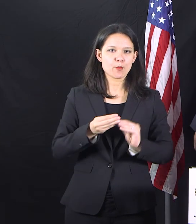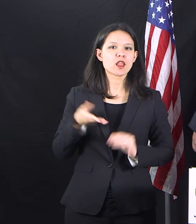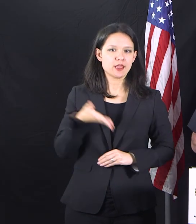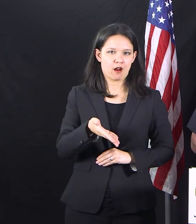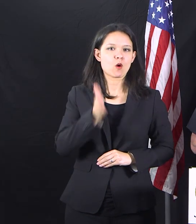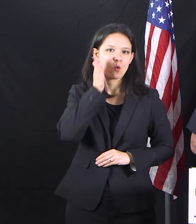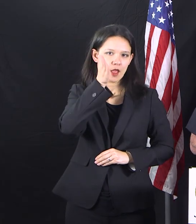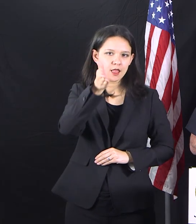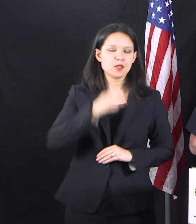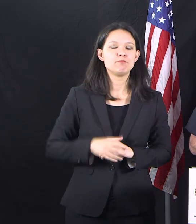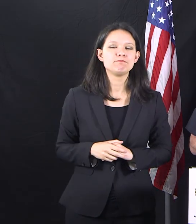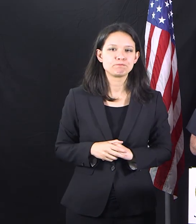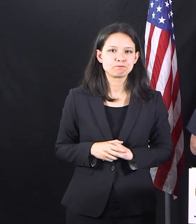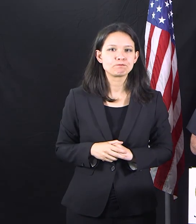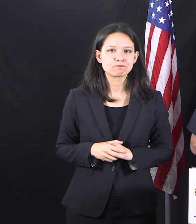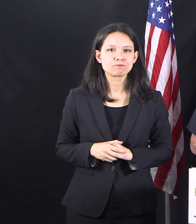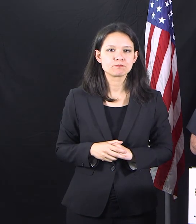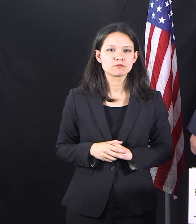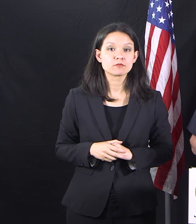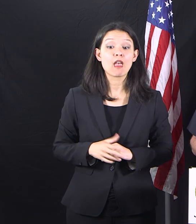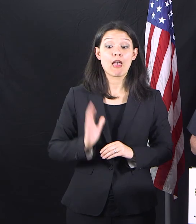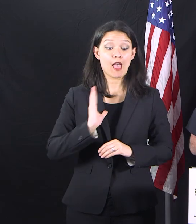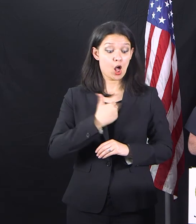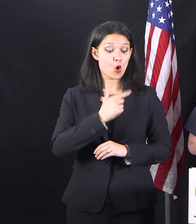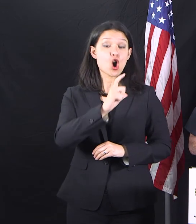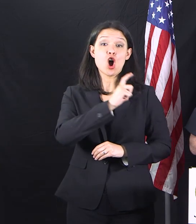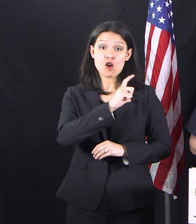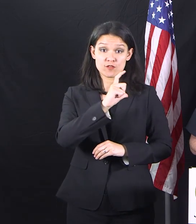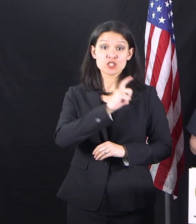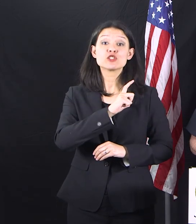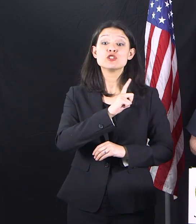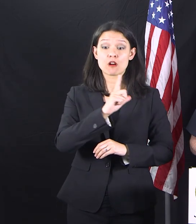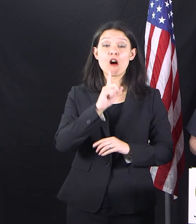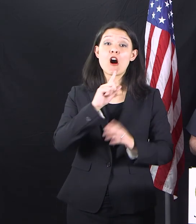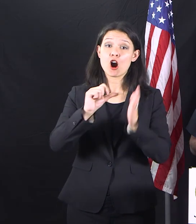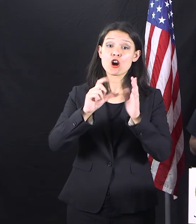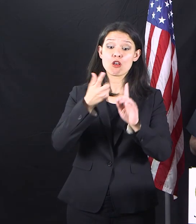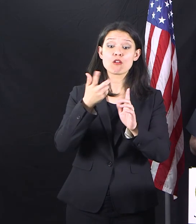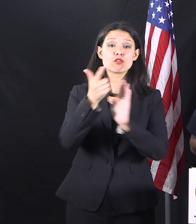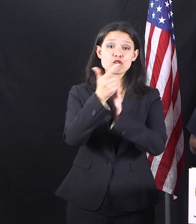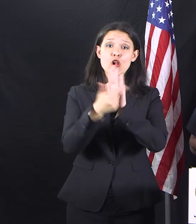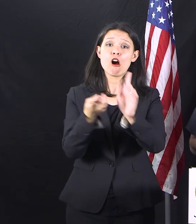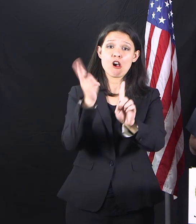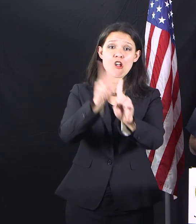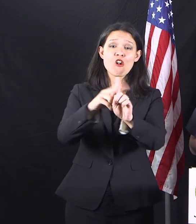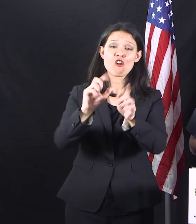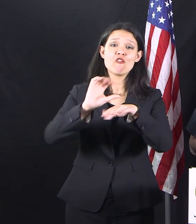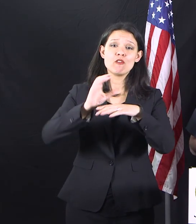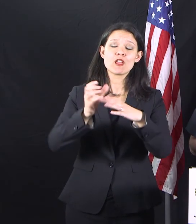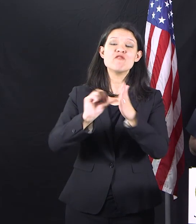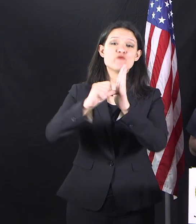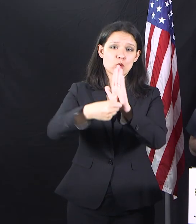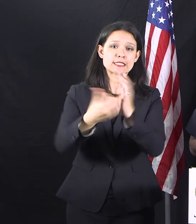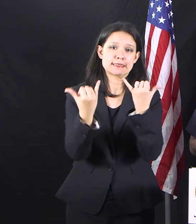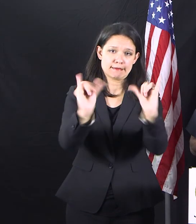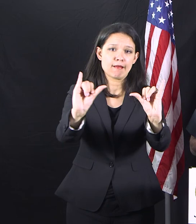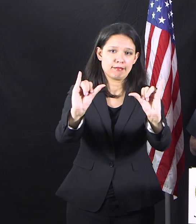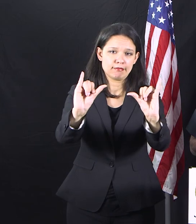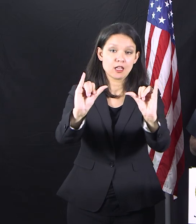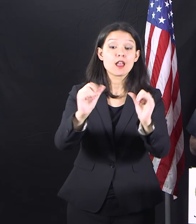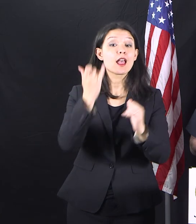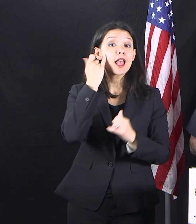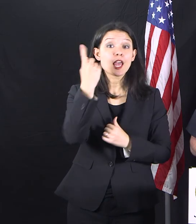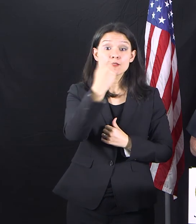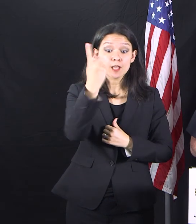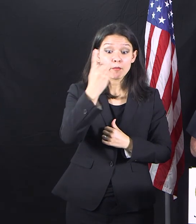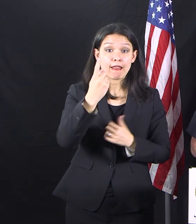our officers are still out there enforcing the law. They're out there making arrests when it's necessary. We don't necessarily anticipate